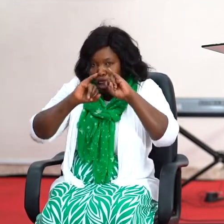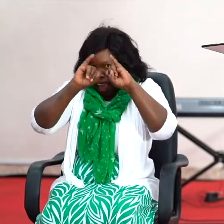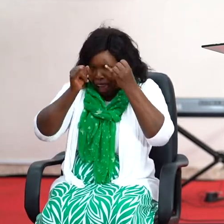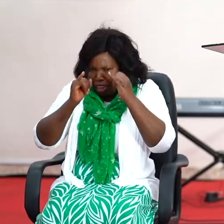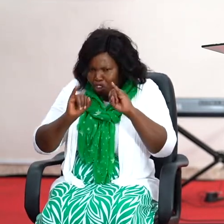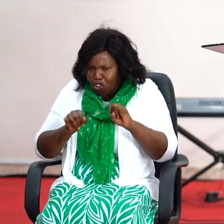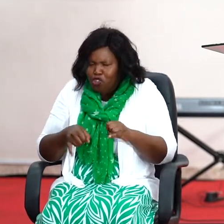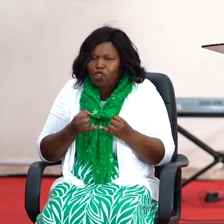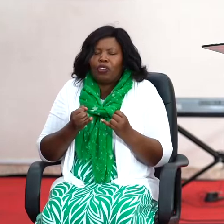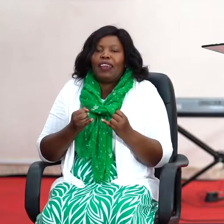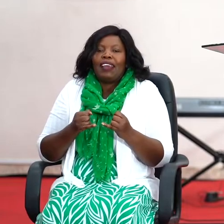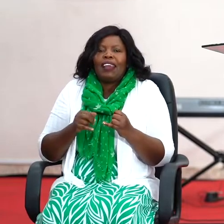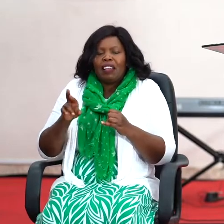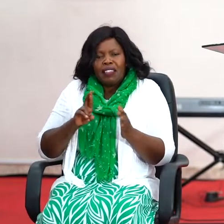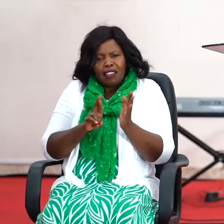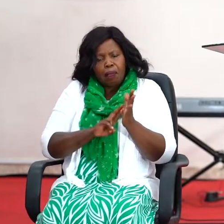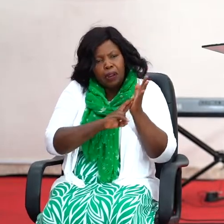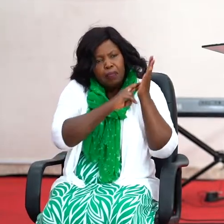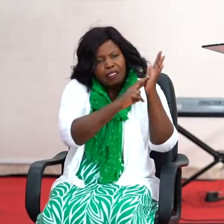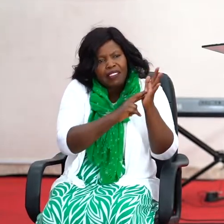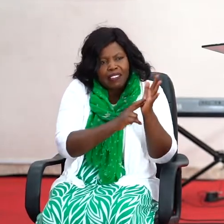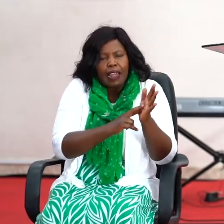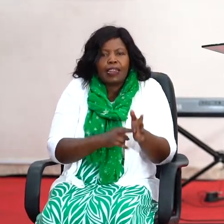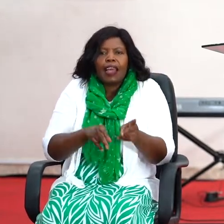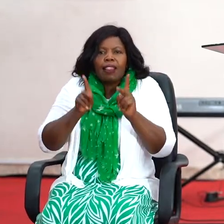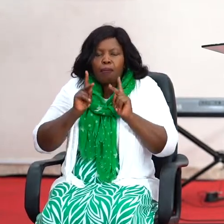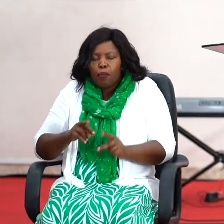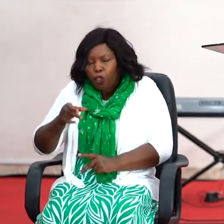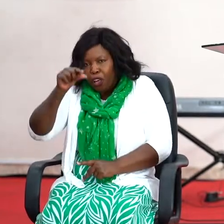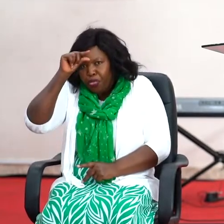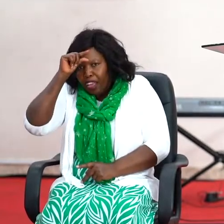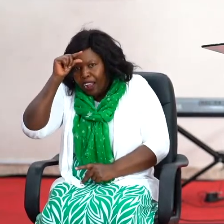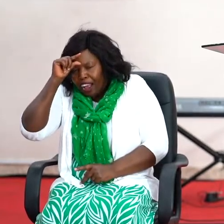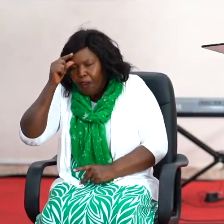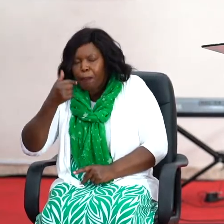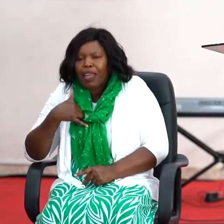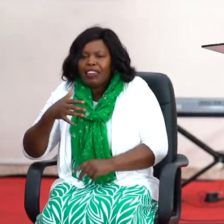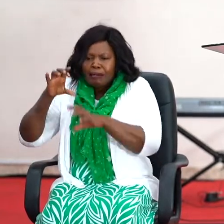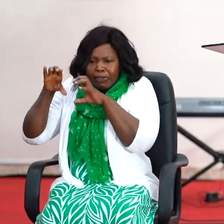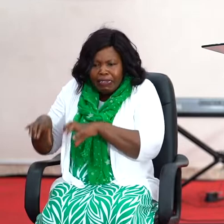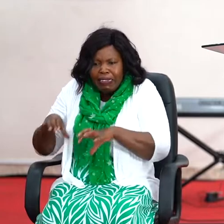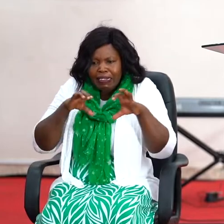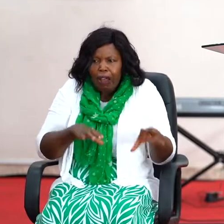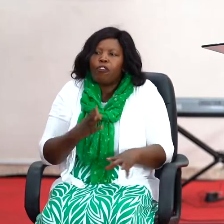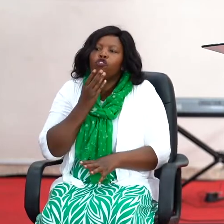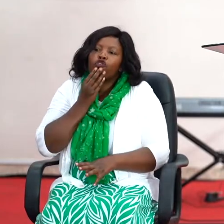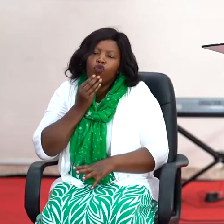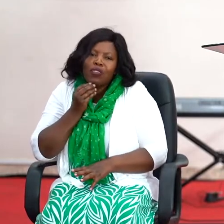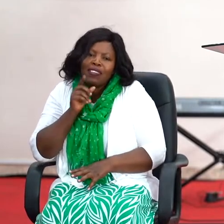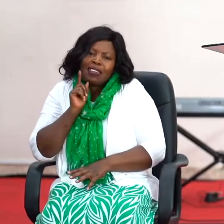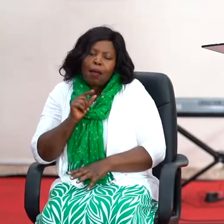also, they represented those people who, the government that colonized the Jews. And so this